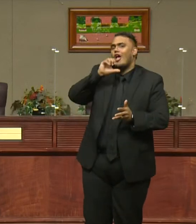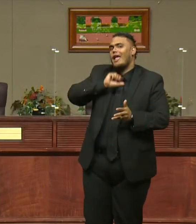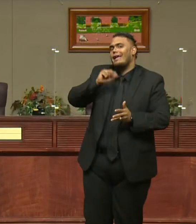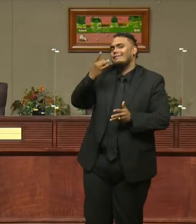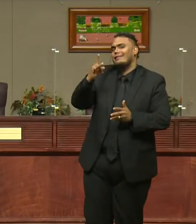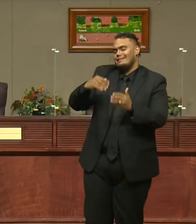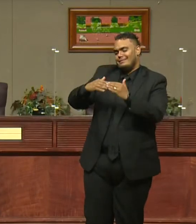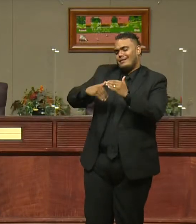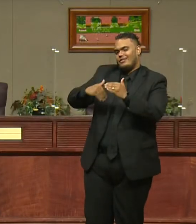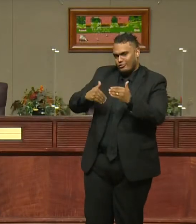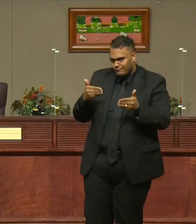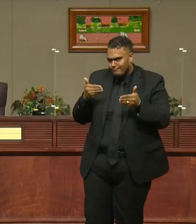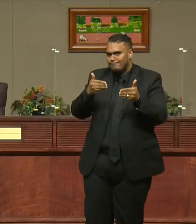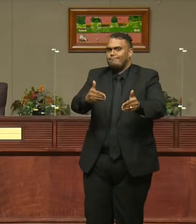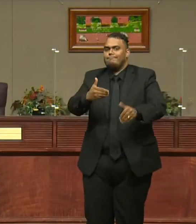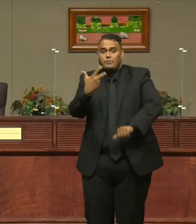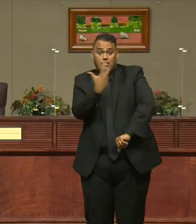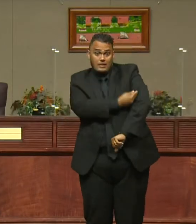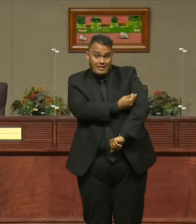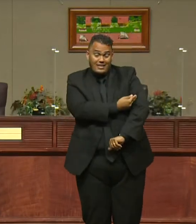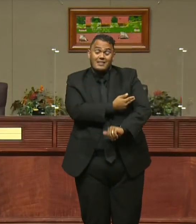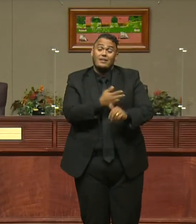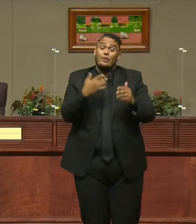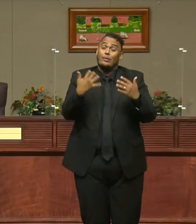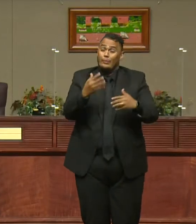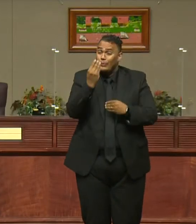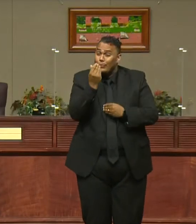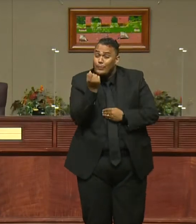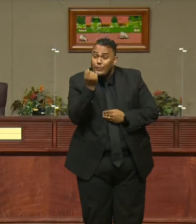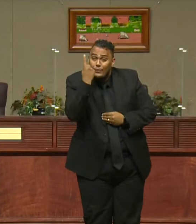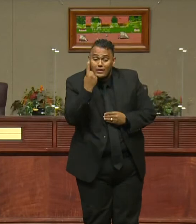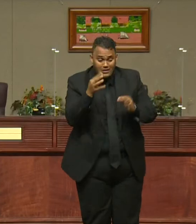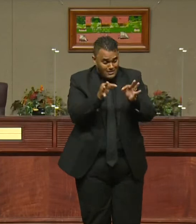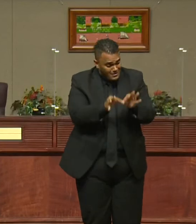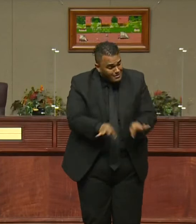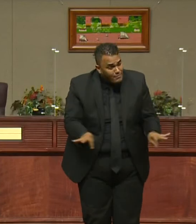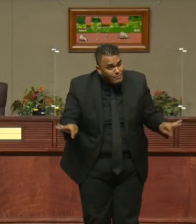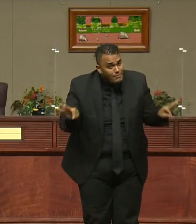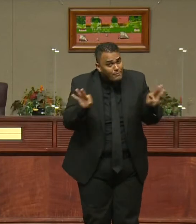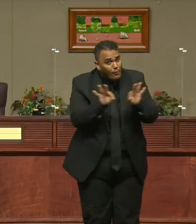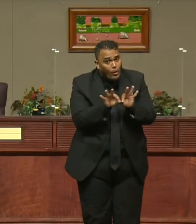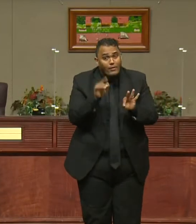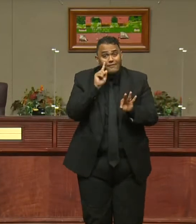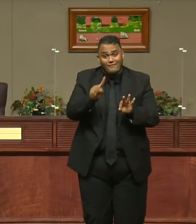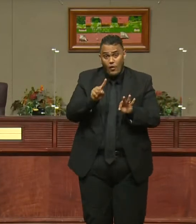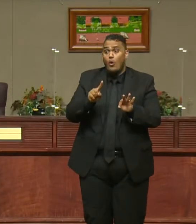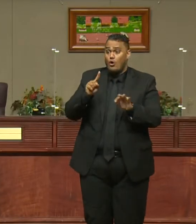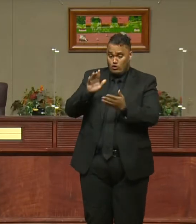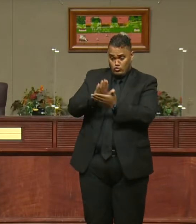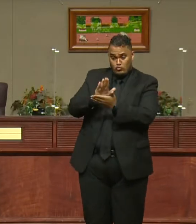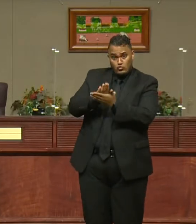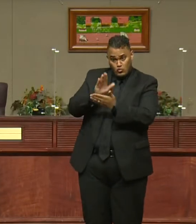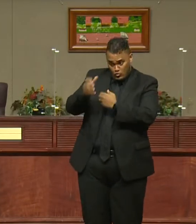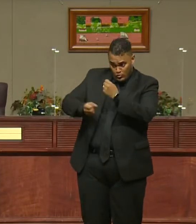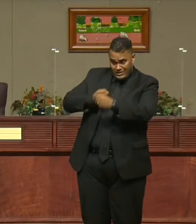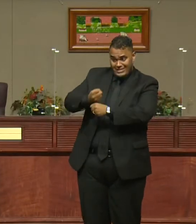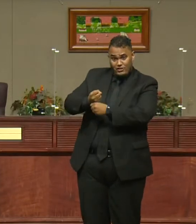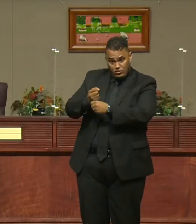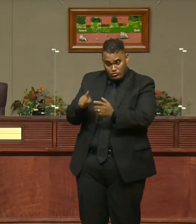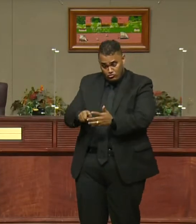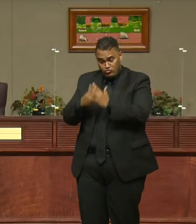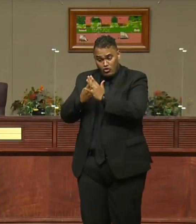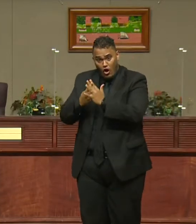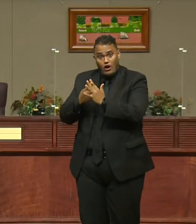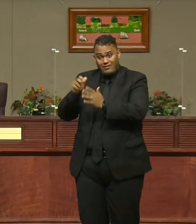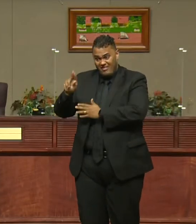success of the next school year that those who are eligible for vaccine get vaccinated. And as